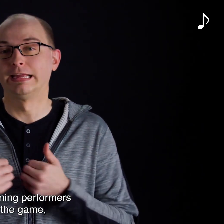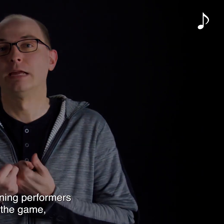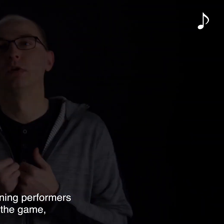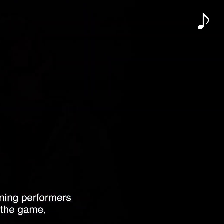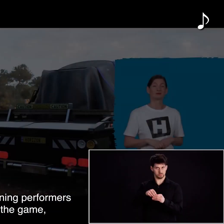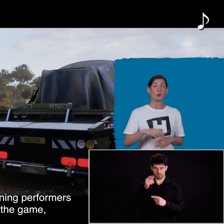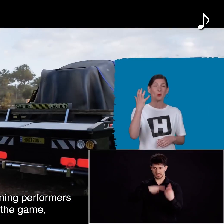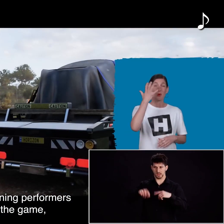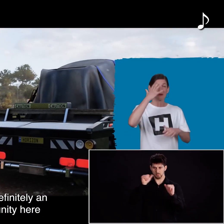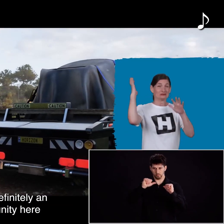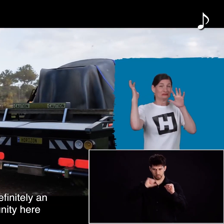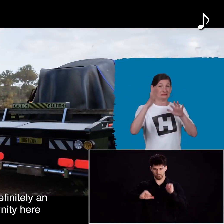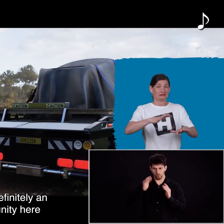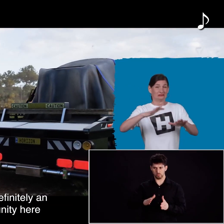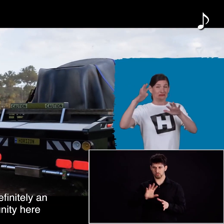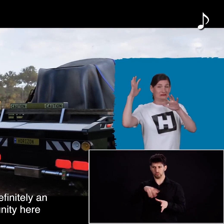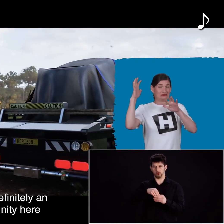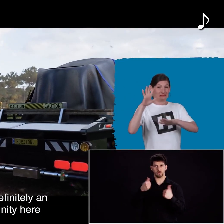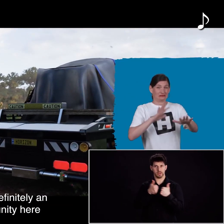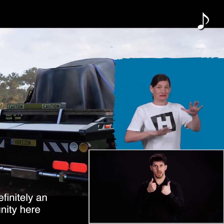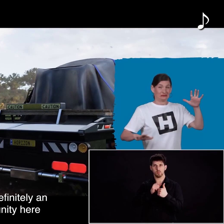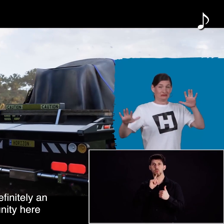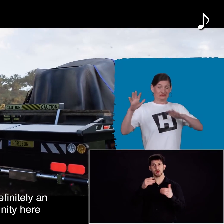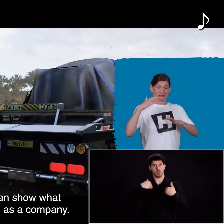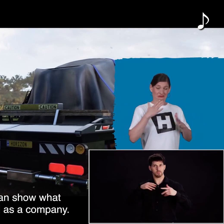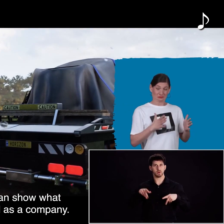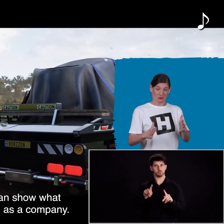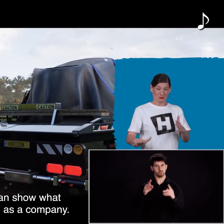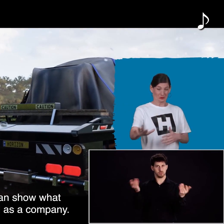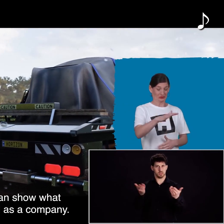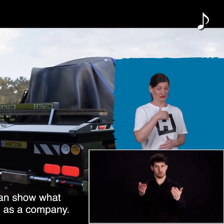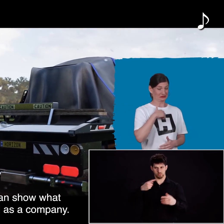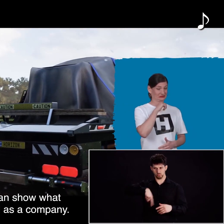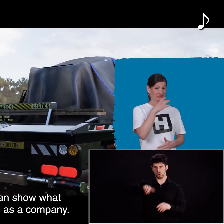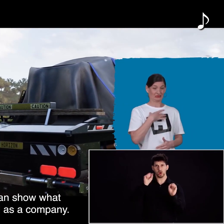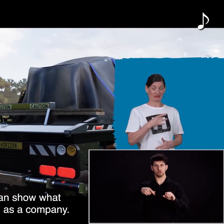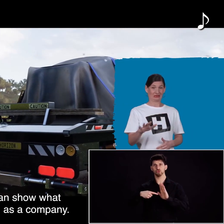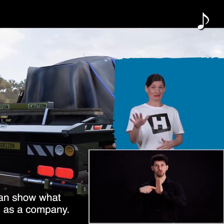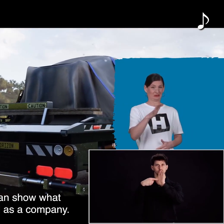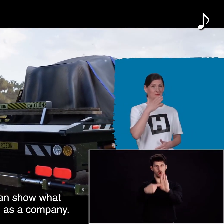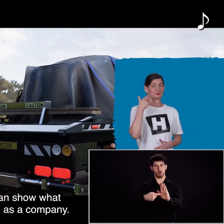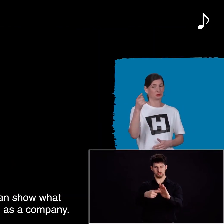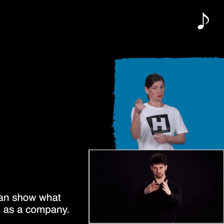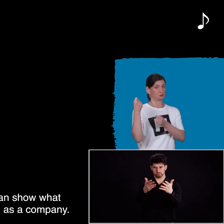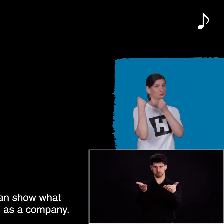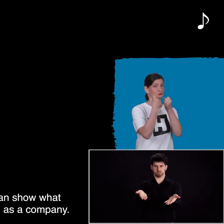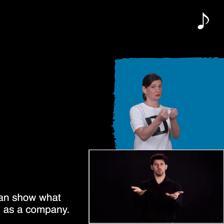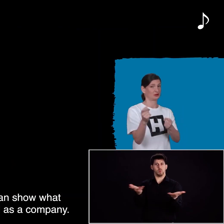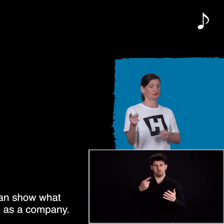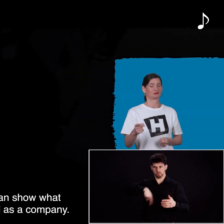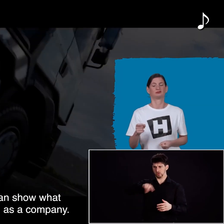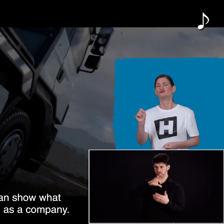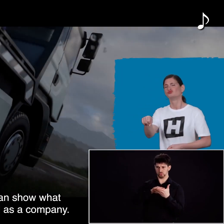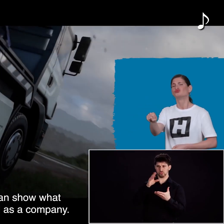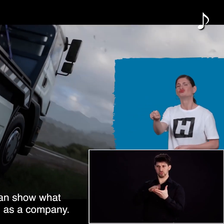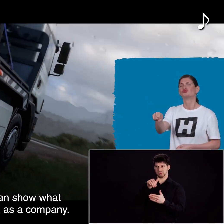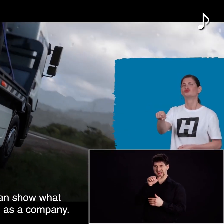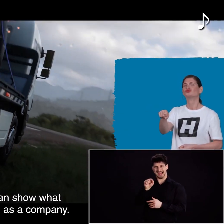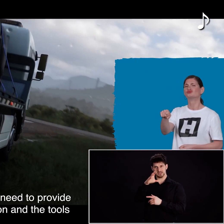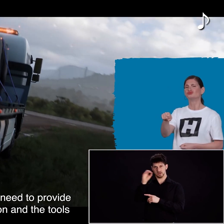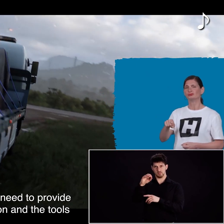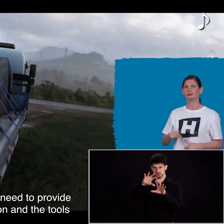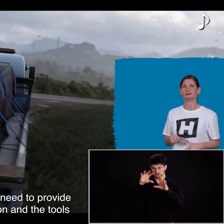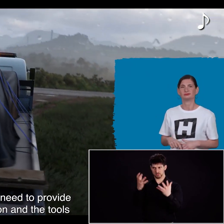performers in the game. There's definitely an opportunity here where we can show what we've learned as a company.